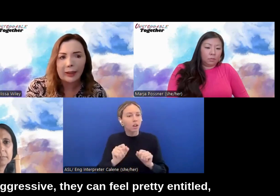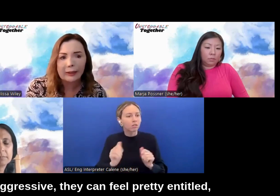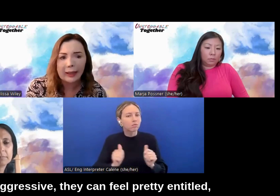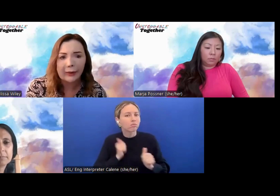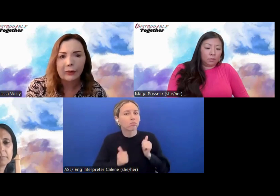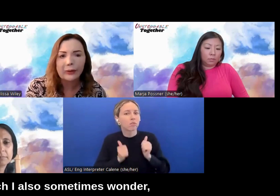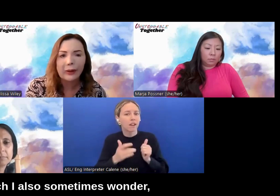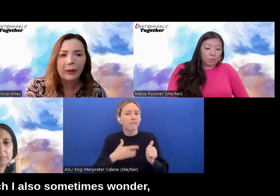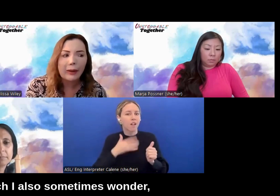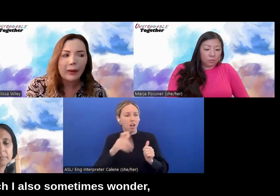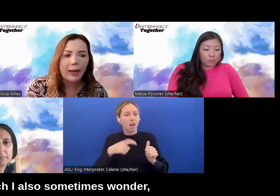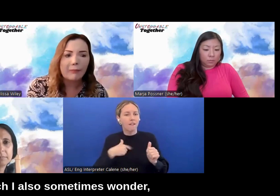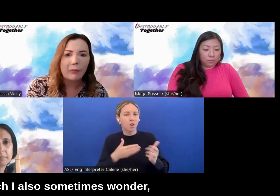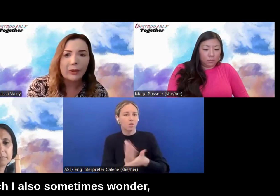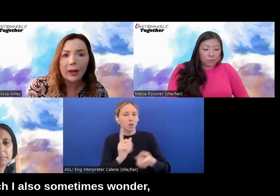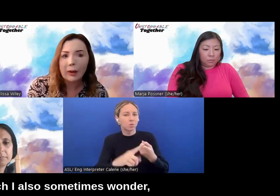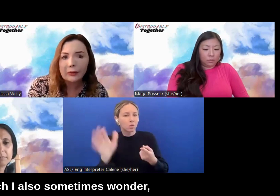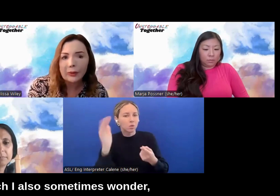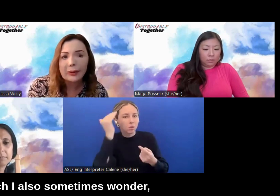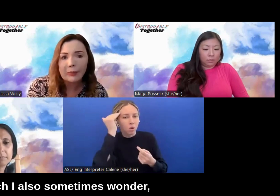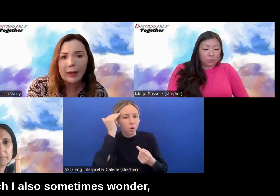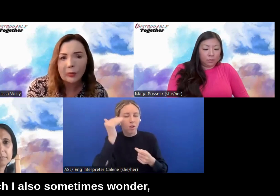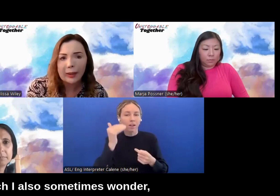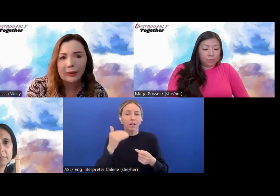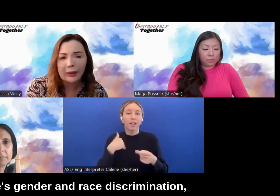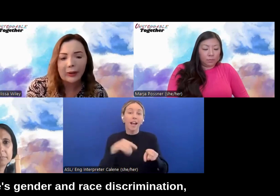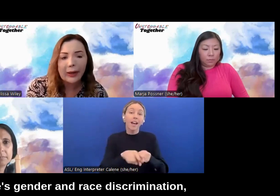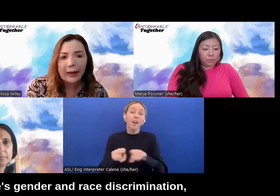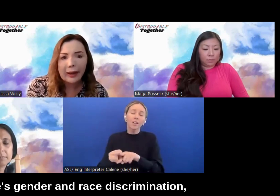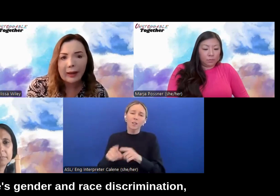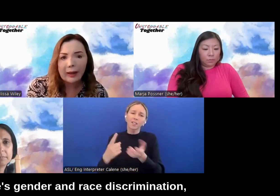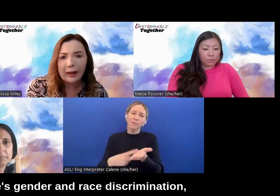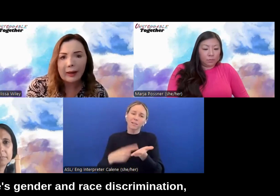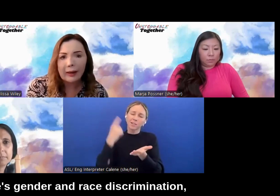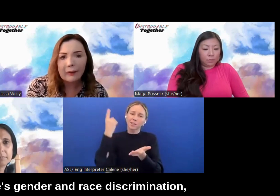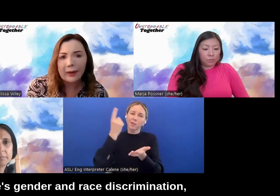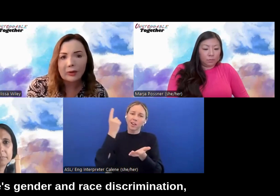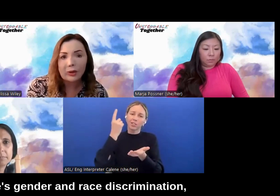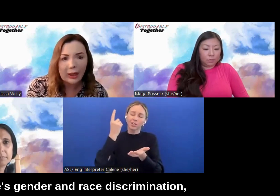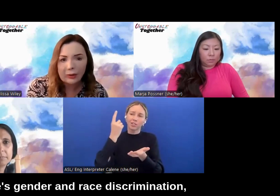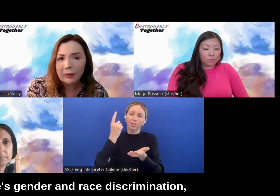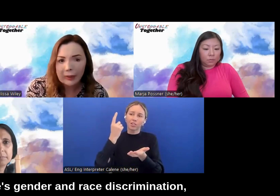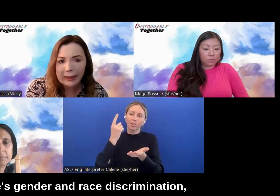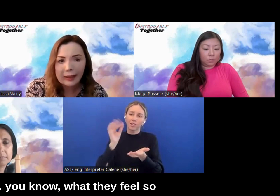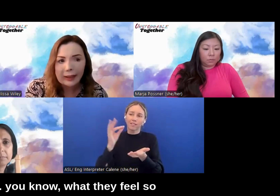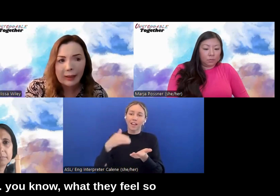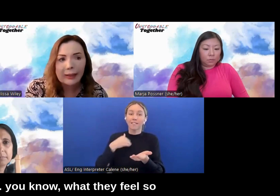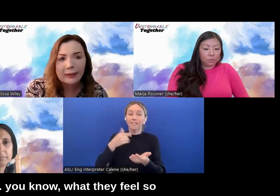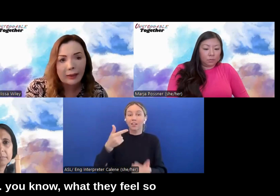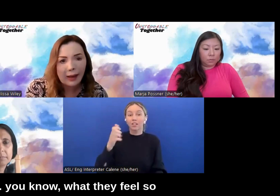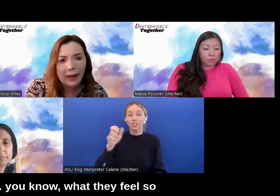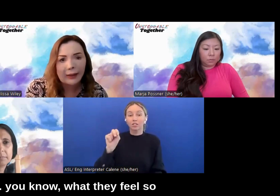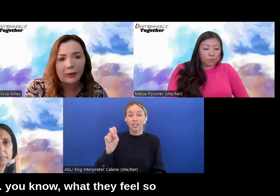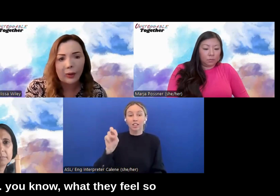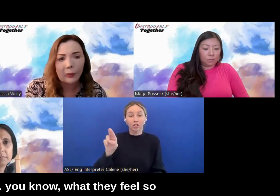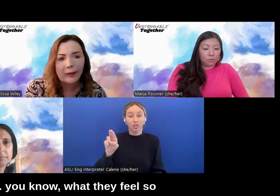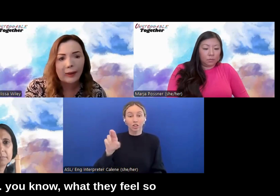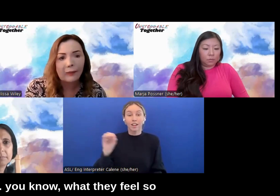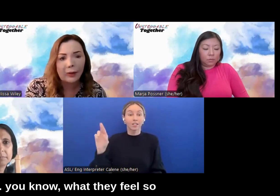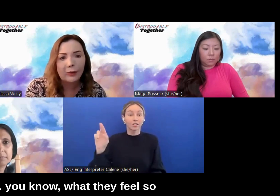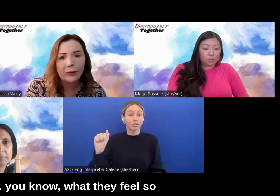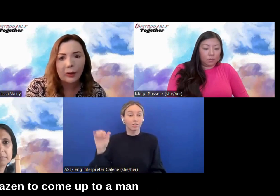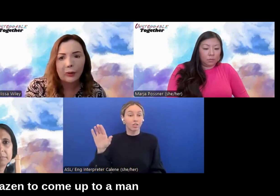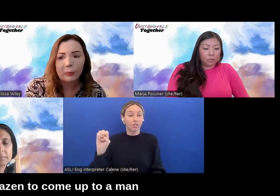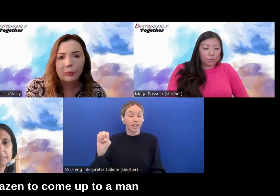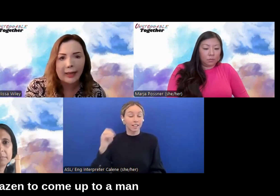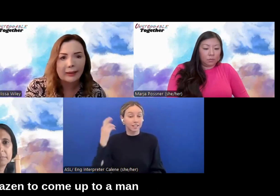feel pretty entitled, which I also sometimes wonder, and if there's gender and race dynamics to that, would they